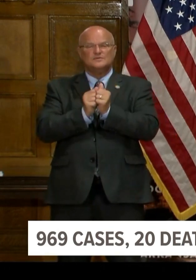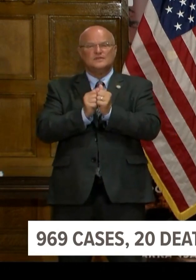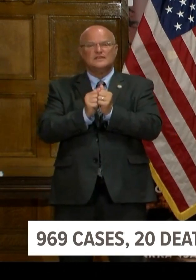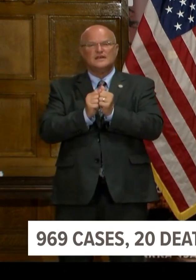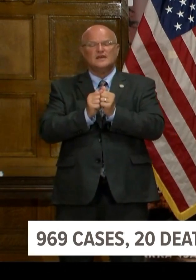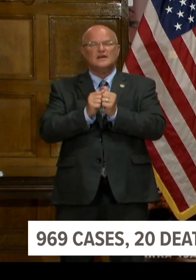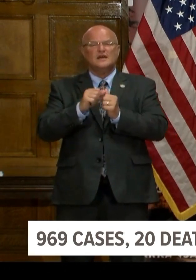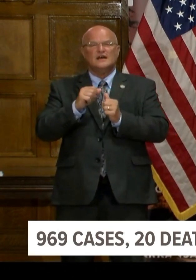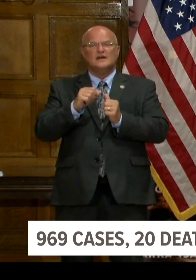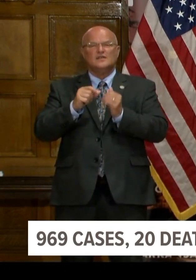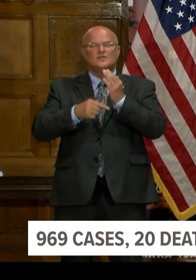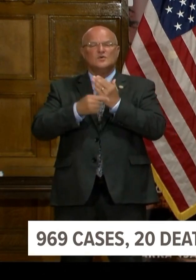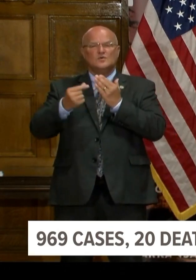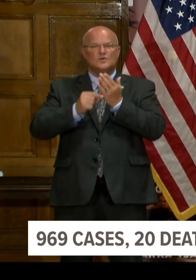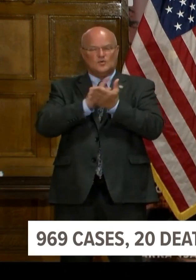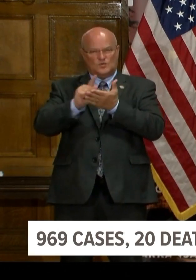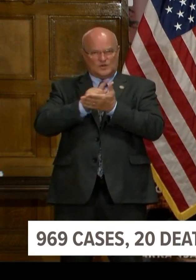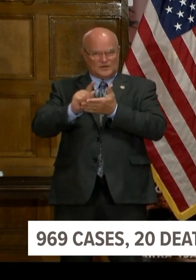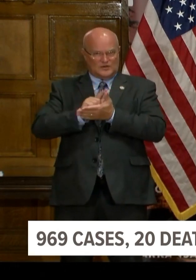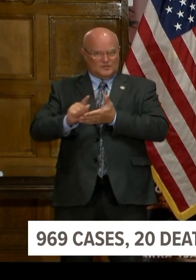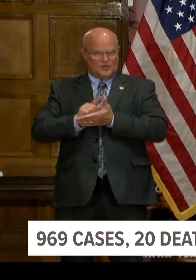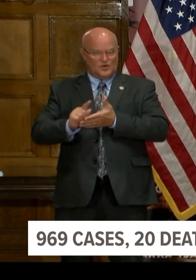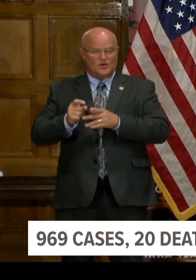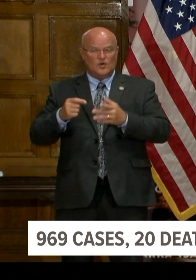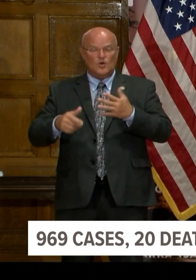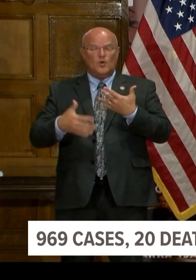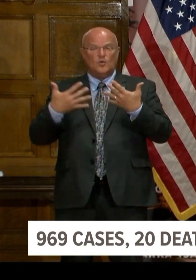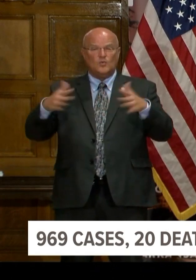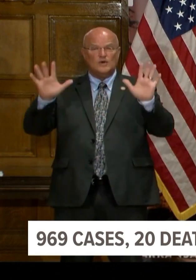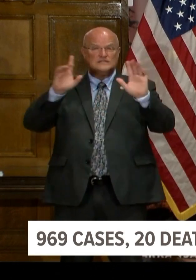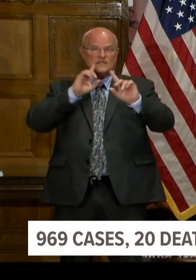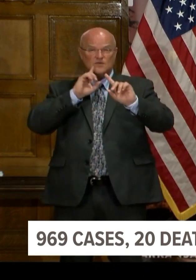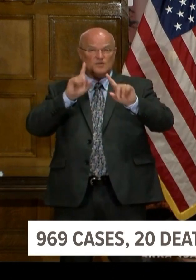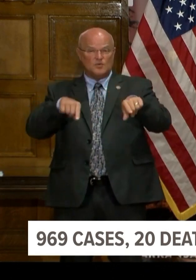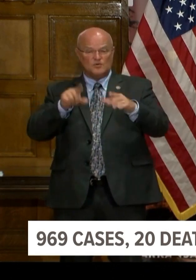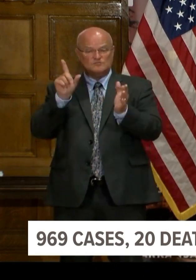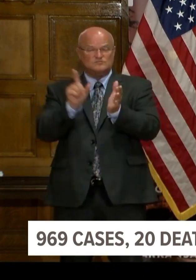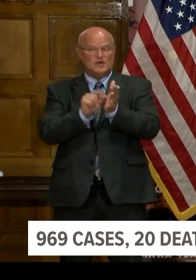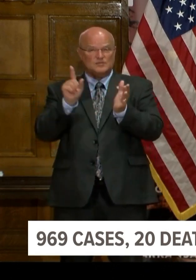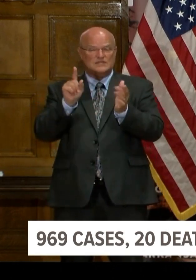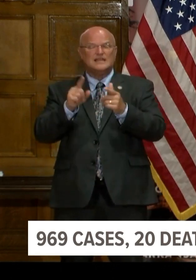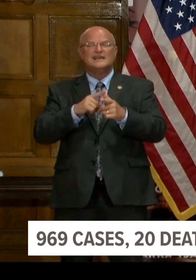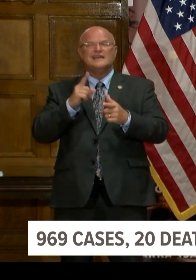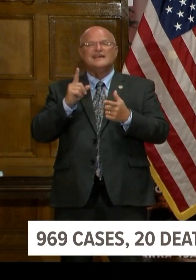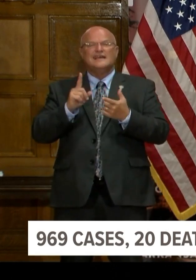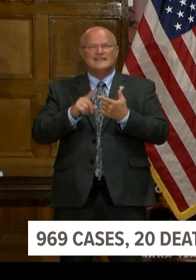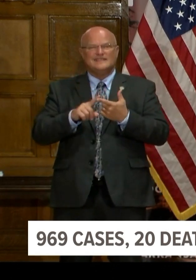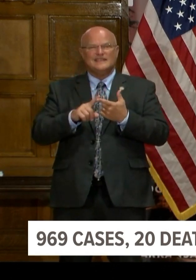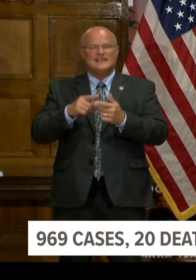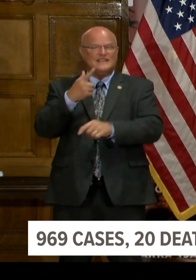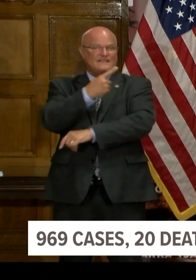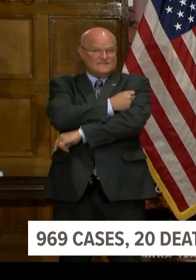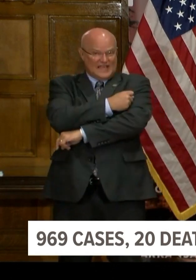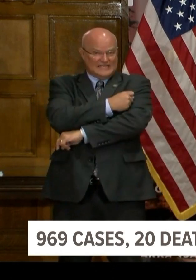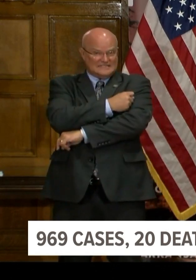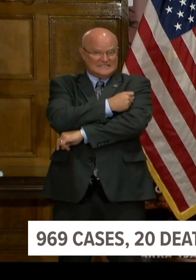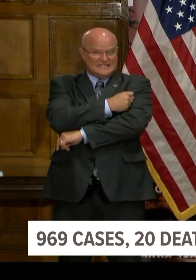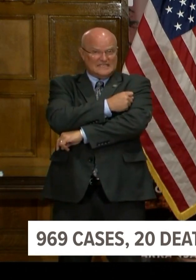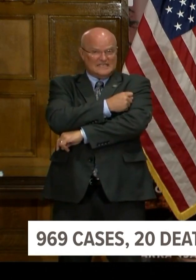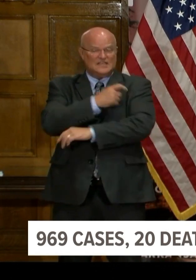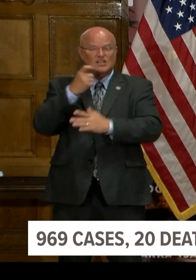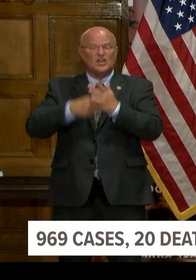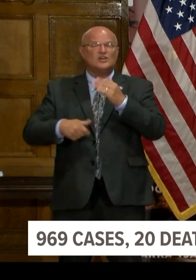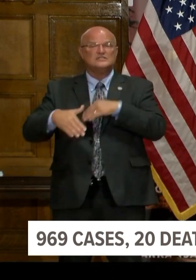Morbidity and Mortality Weekly Report. Once they are reported or published in them, then the vaccine cost